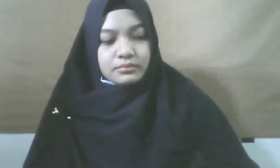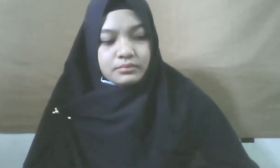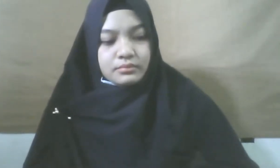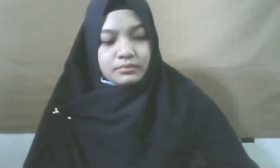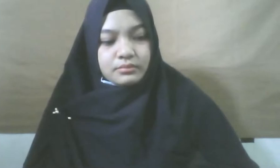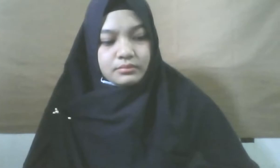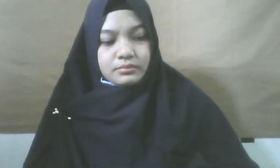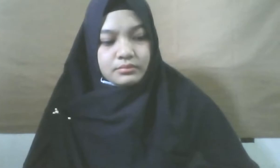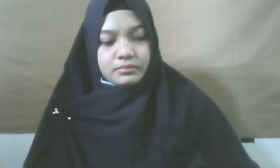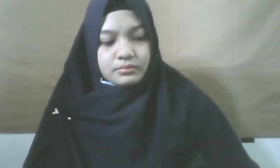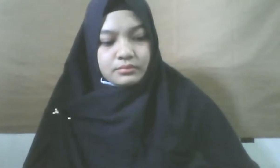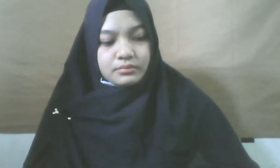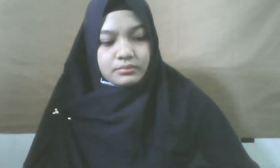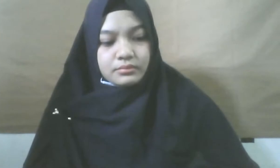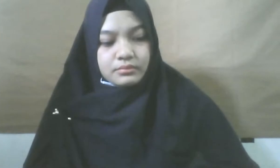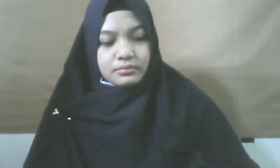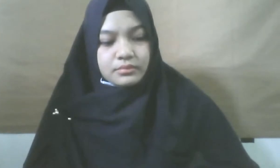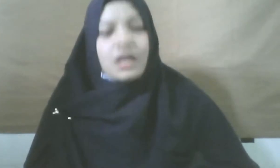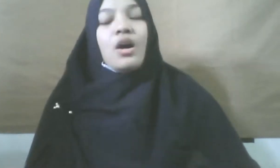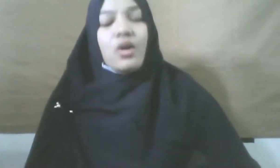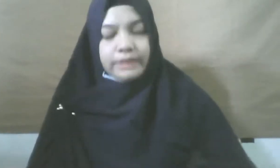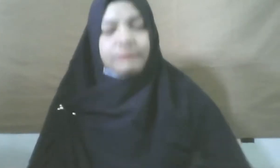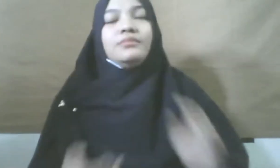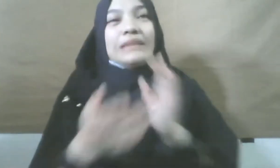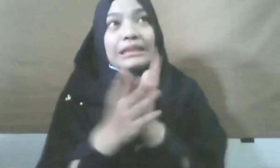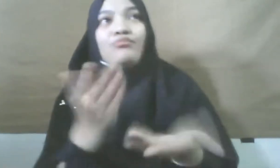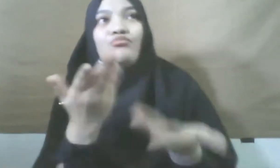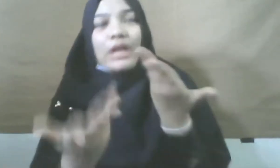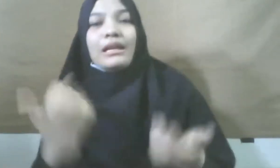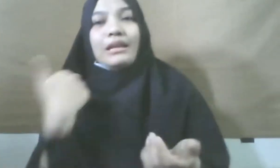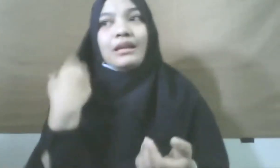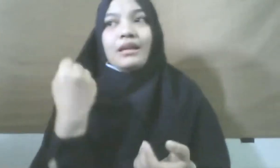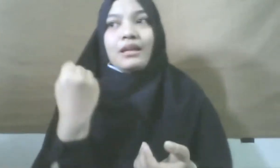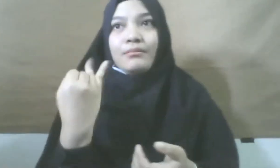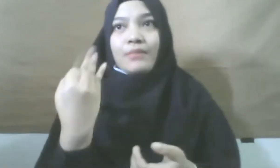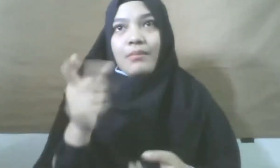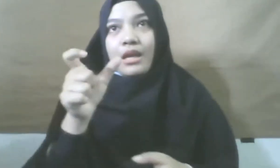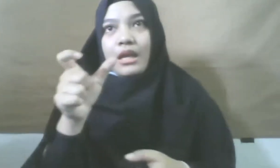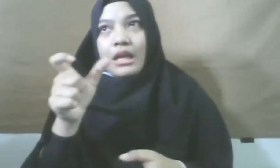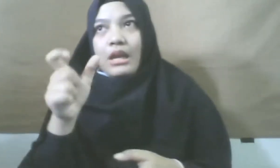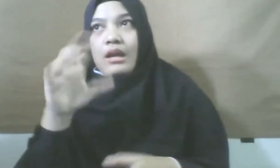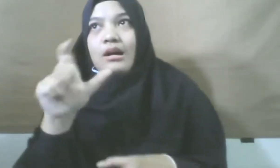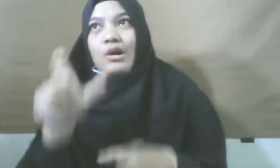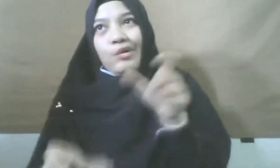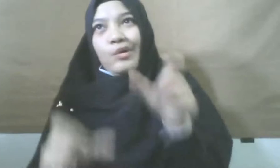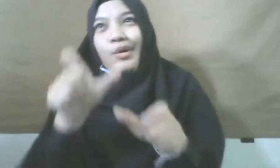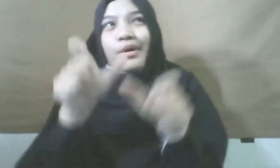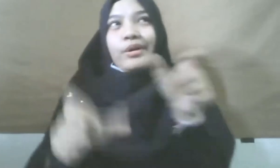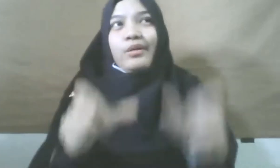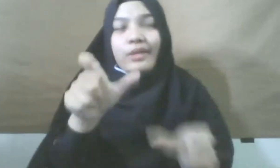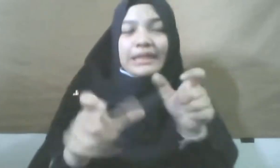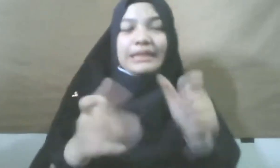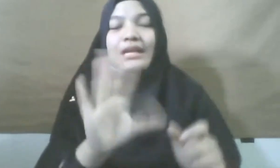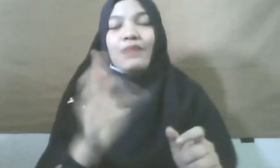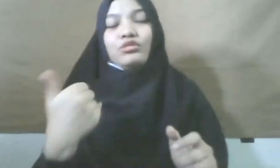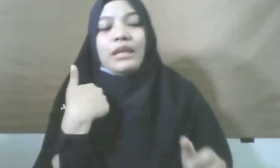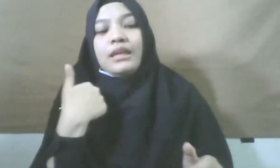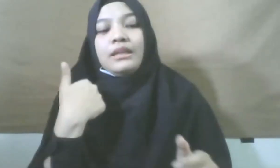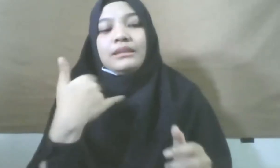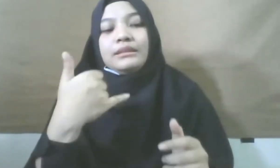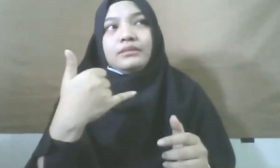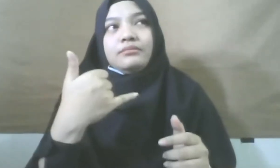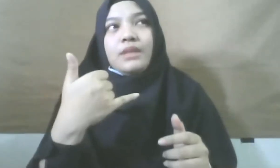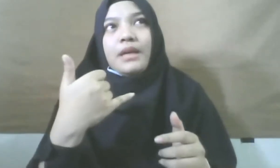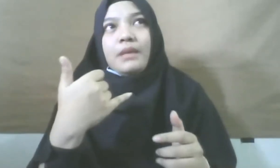smartphone with WhatsApp will be able to access these government messages. Yeah, so I hope that this sharing is